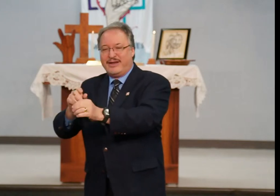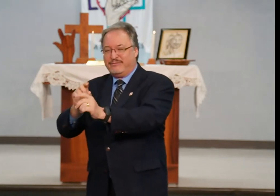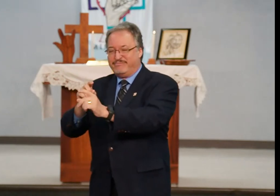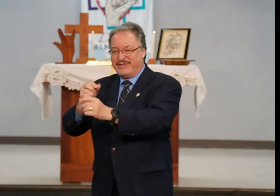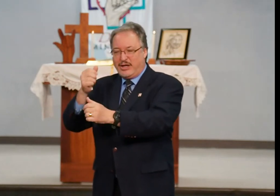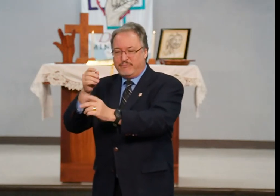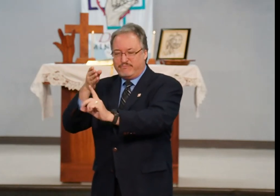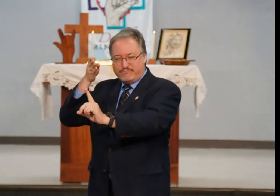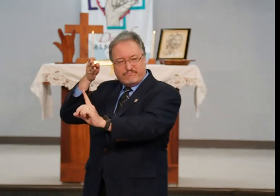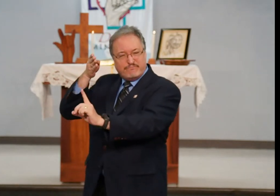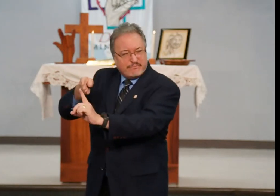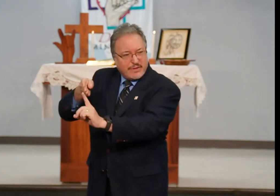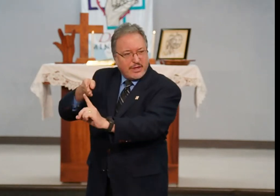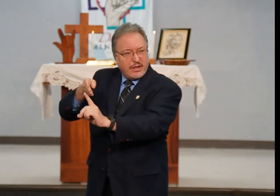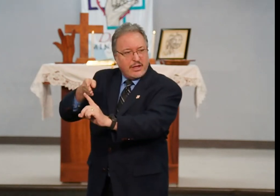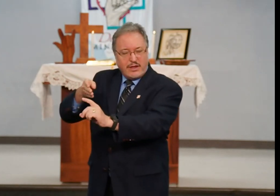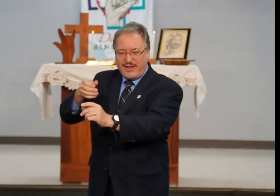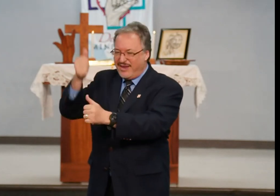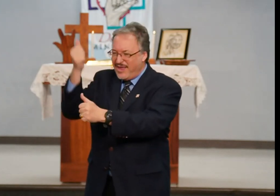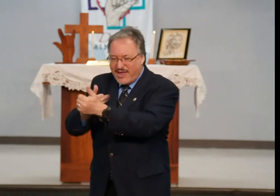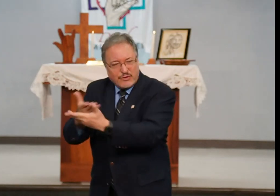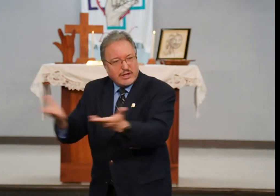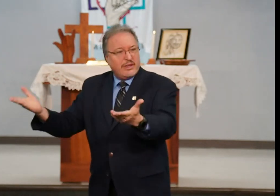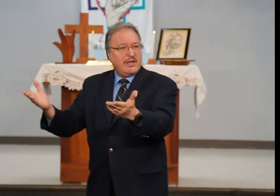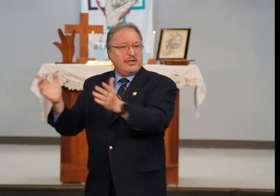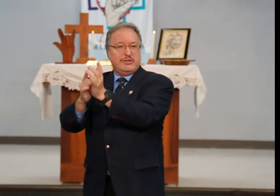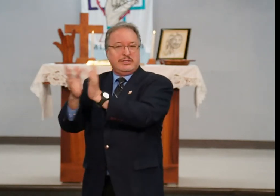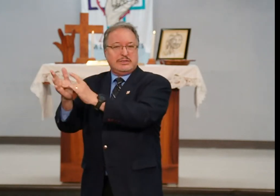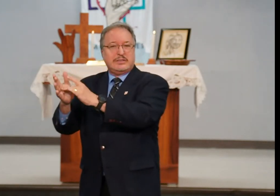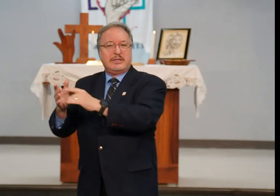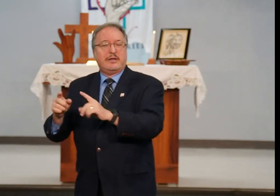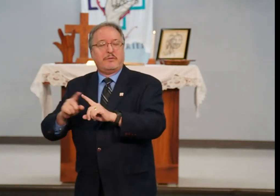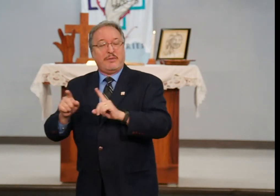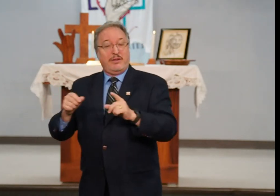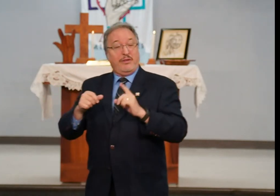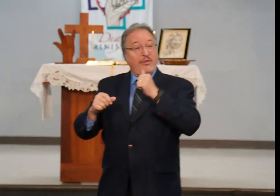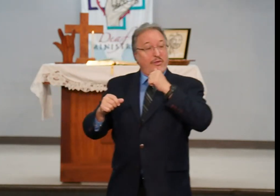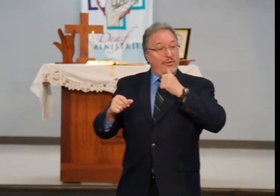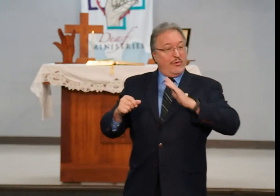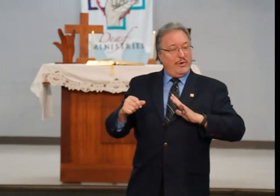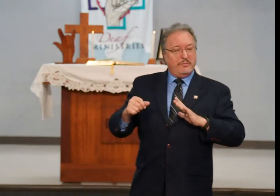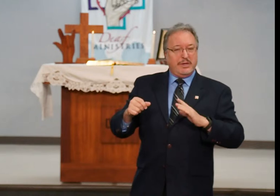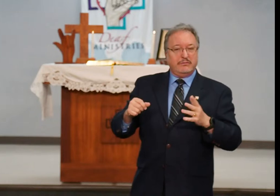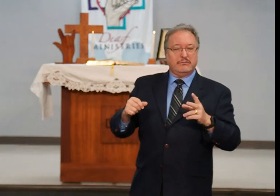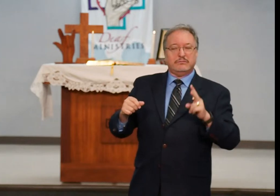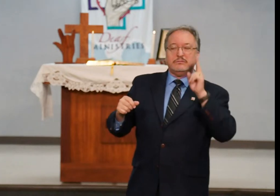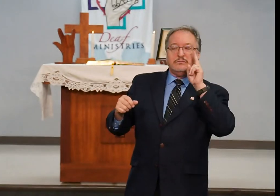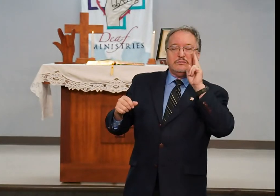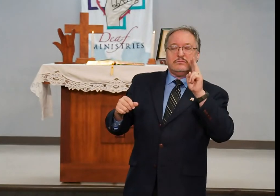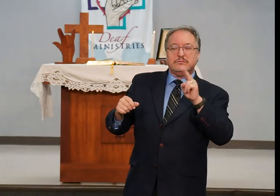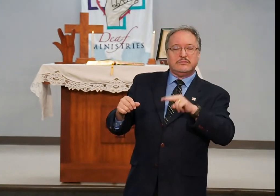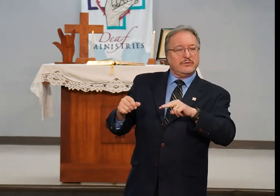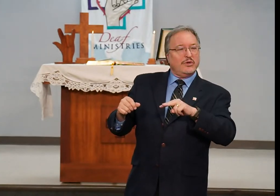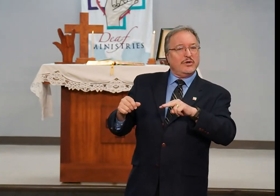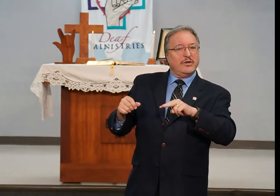They were participating in the teaching and witnessing everything that Jesus did.